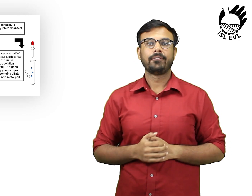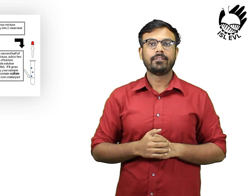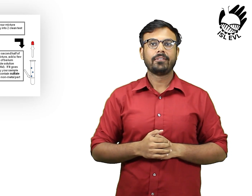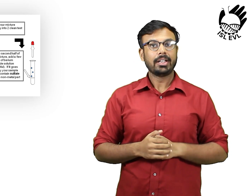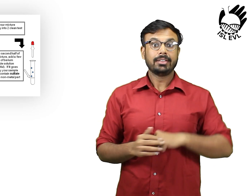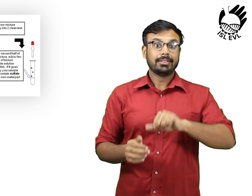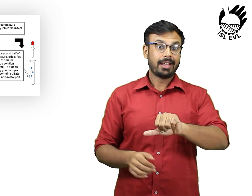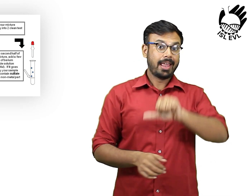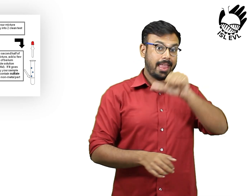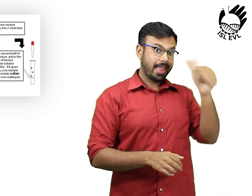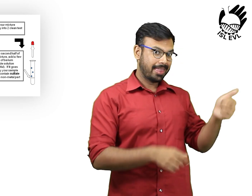To the second half,